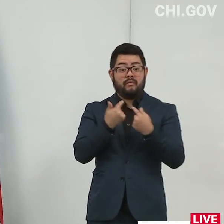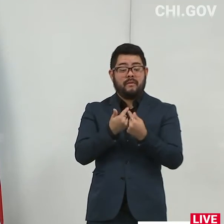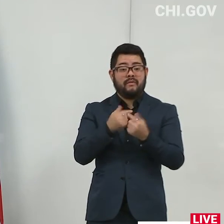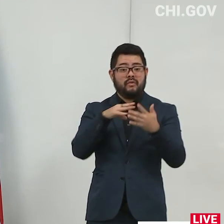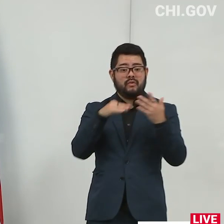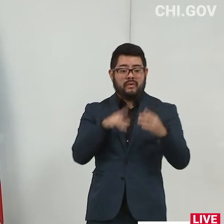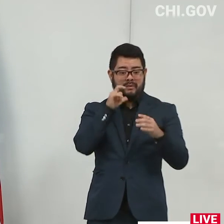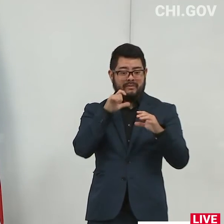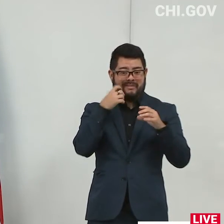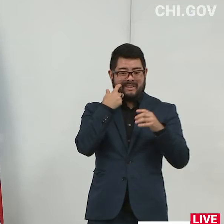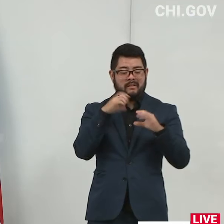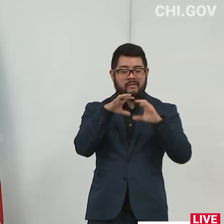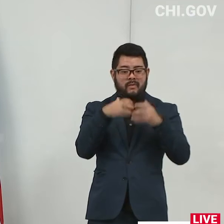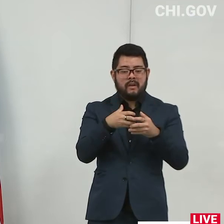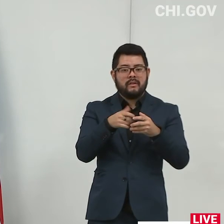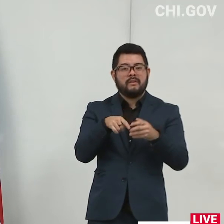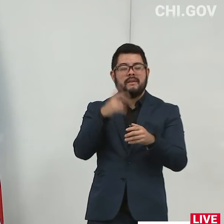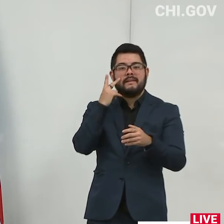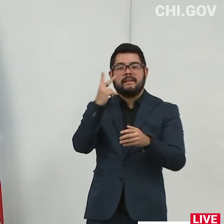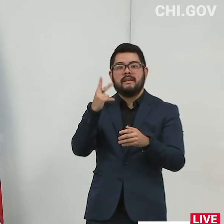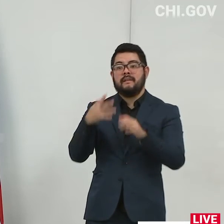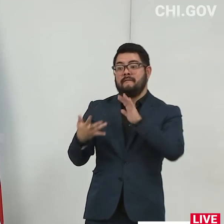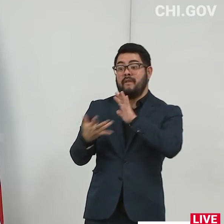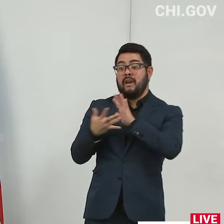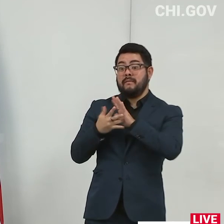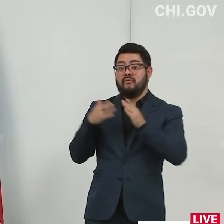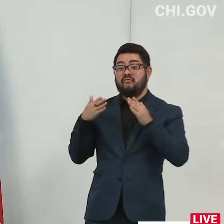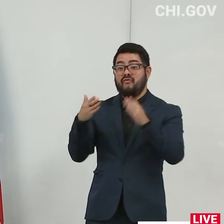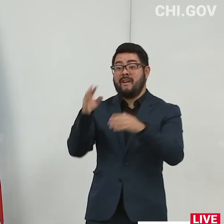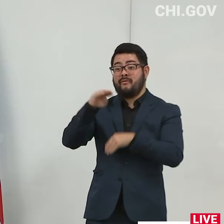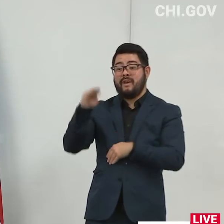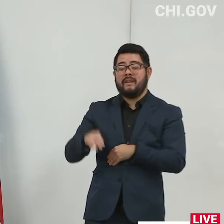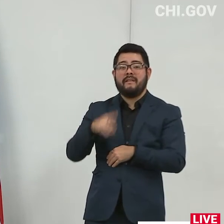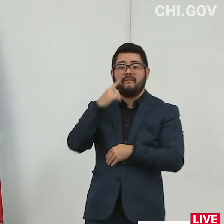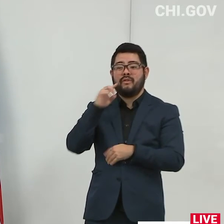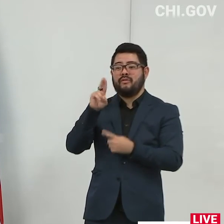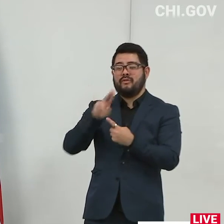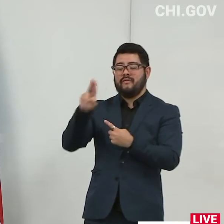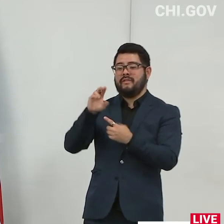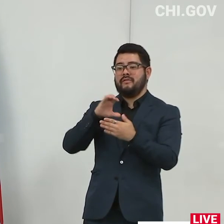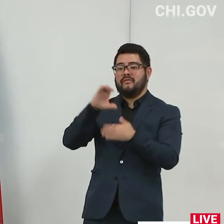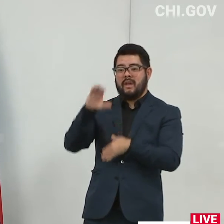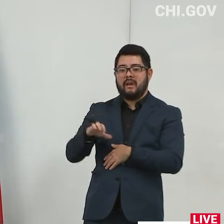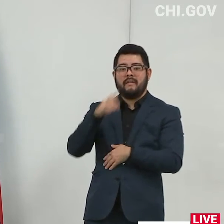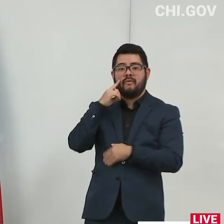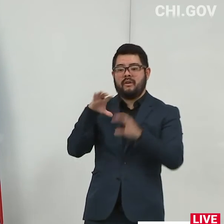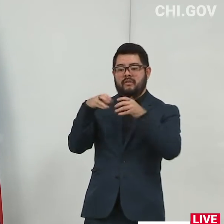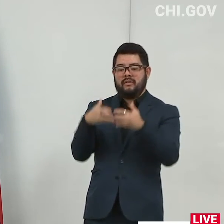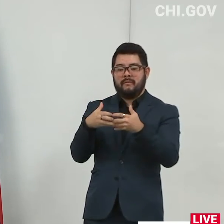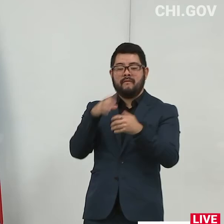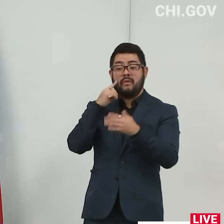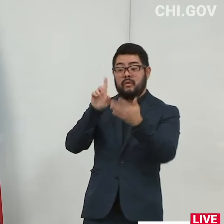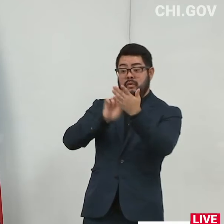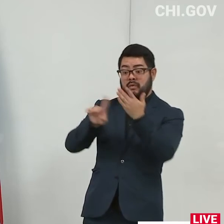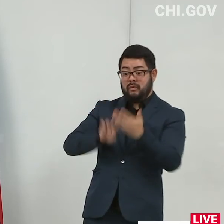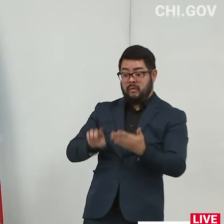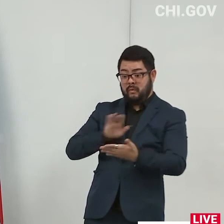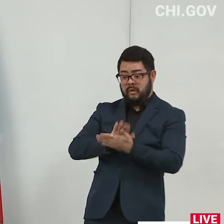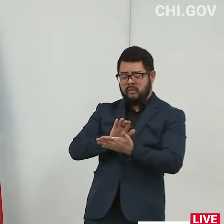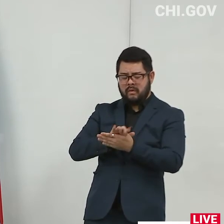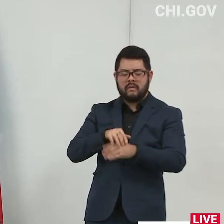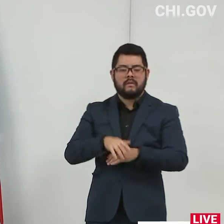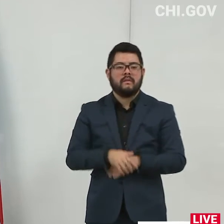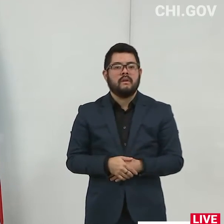on track rate put out by the University of Chicago's Consortium on School Research. We have seen these trends over time, and so it